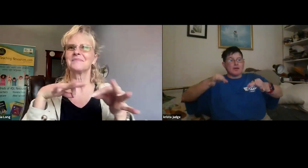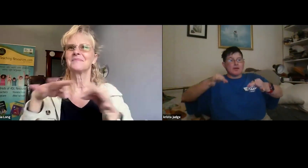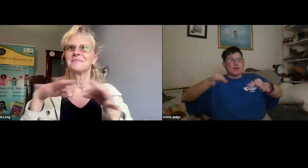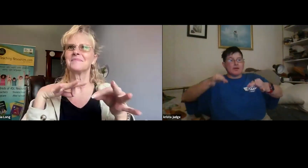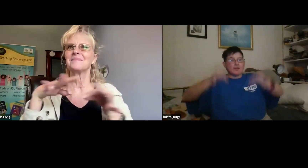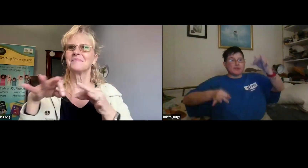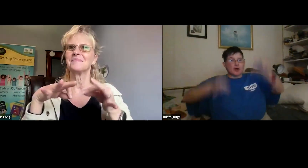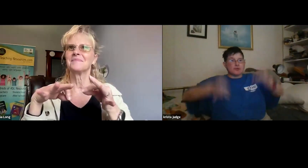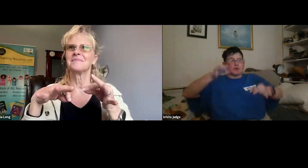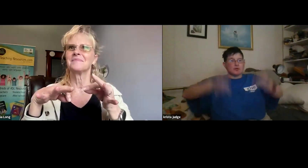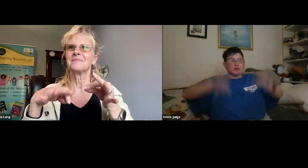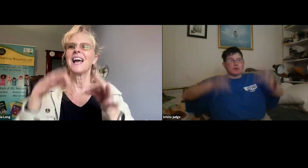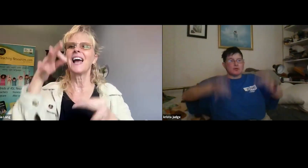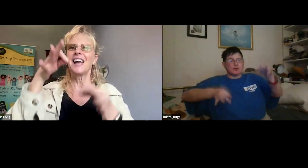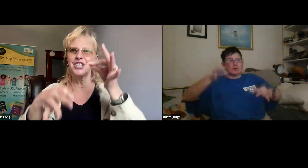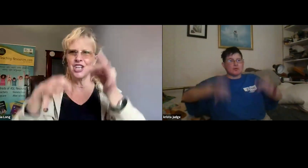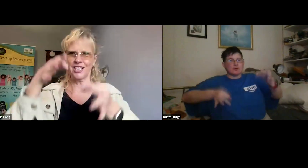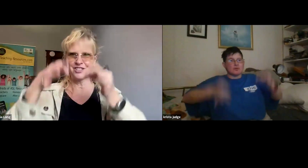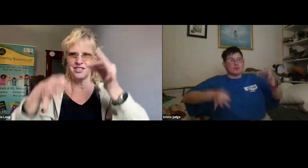And judge.